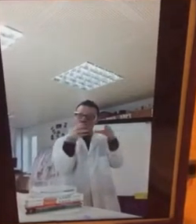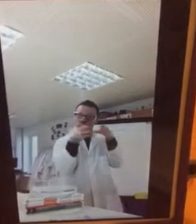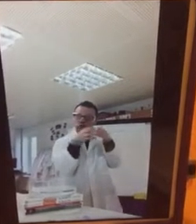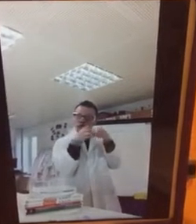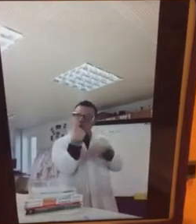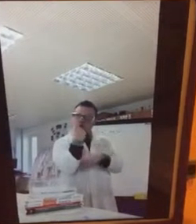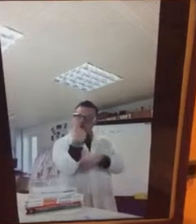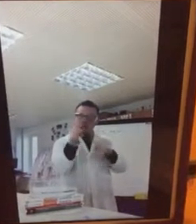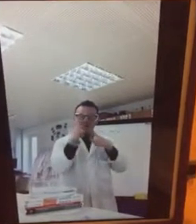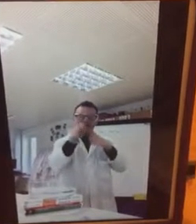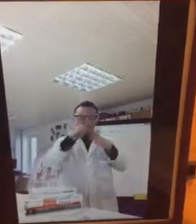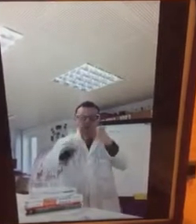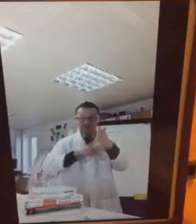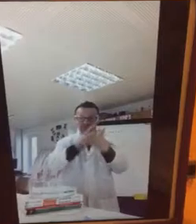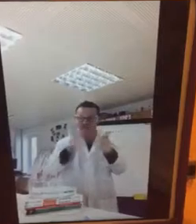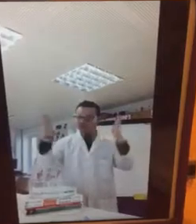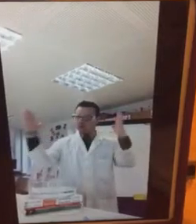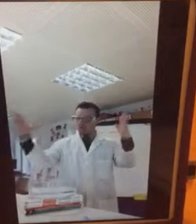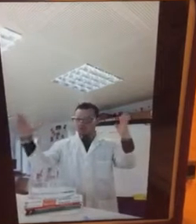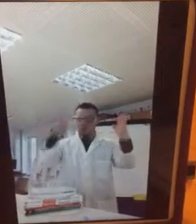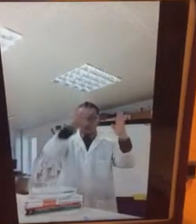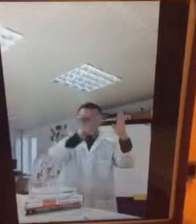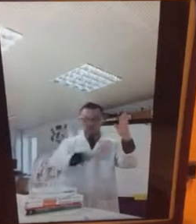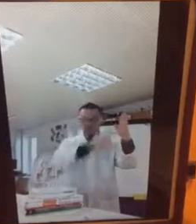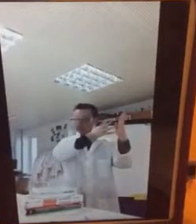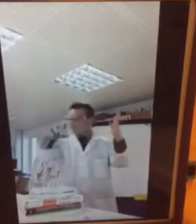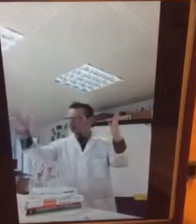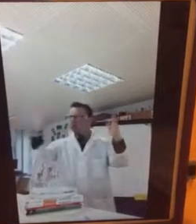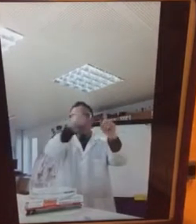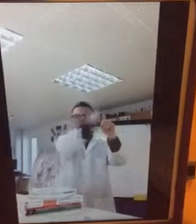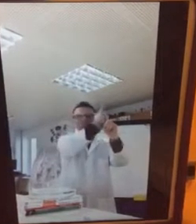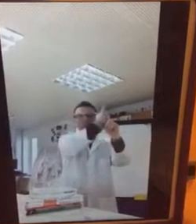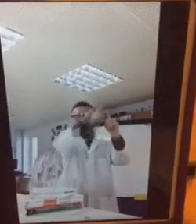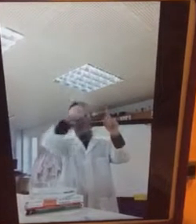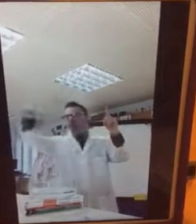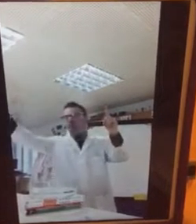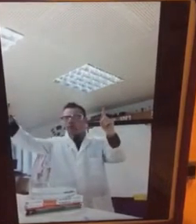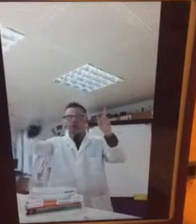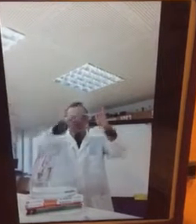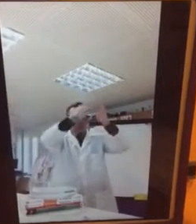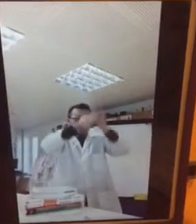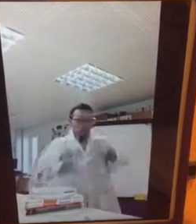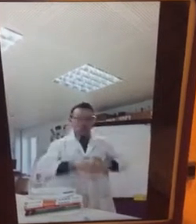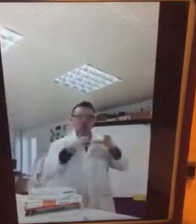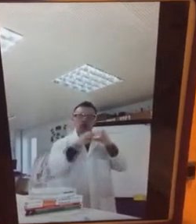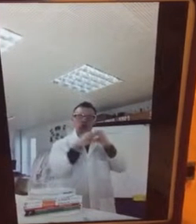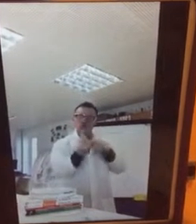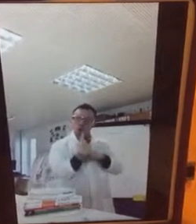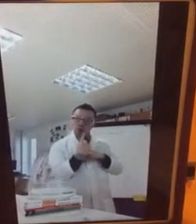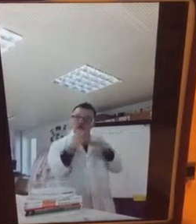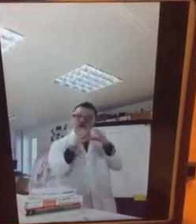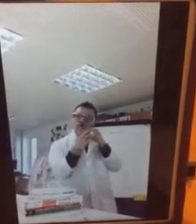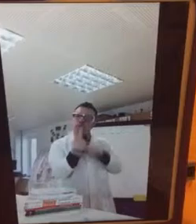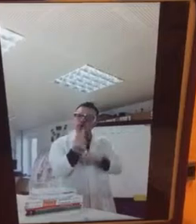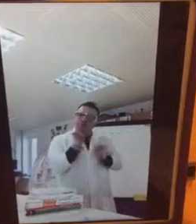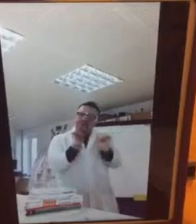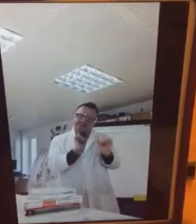So alkali metals are all in the group 1 of the periodic table. So as you know, they go across from 1 to